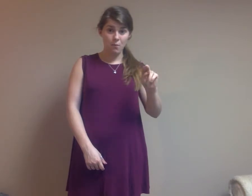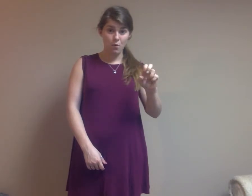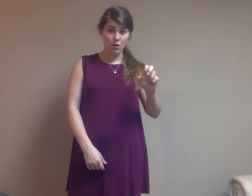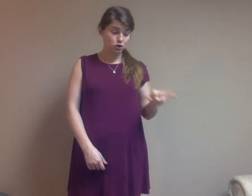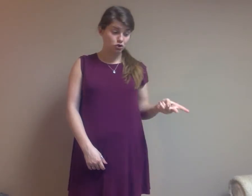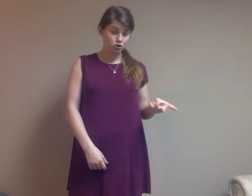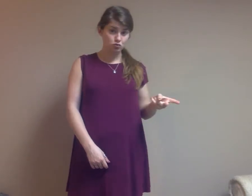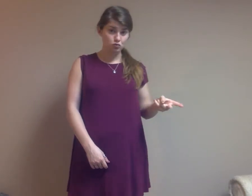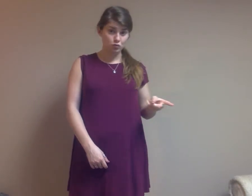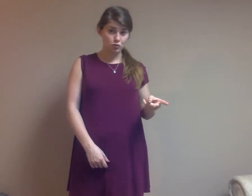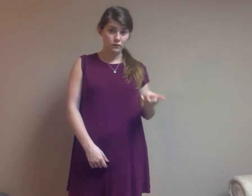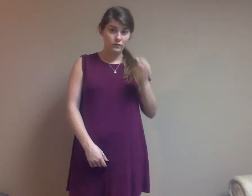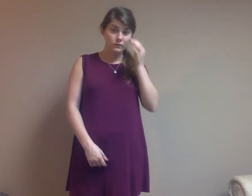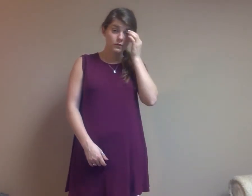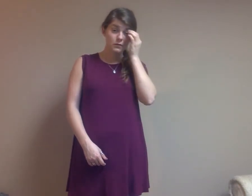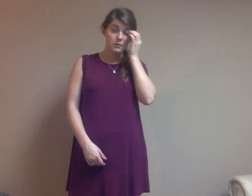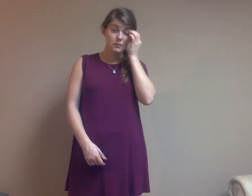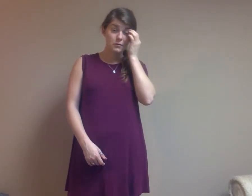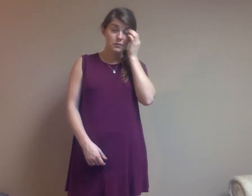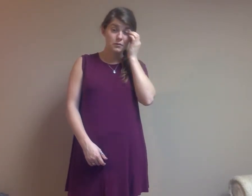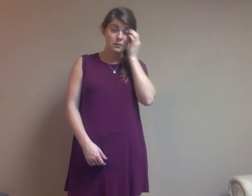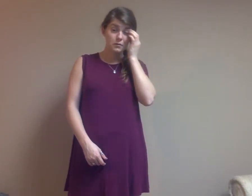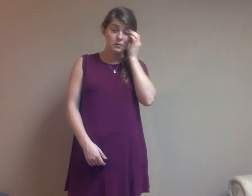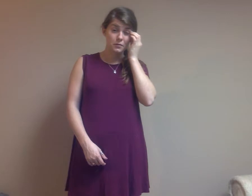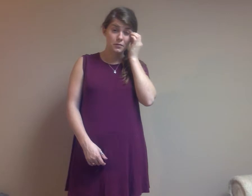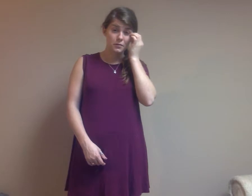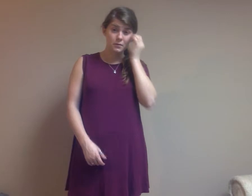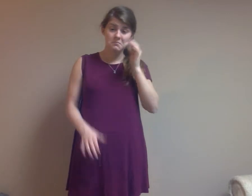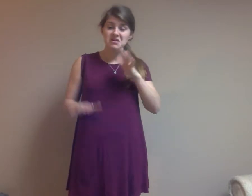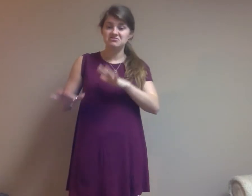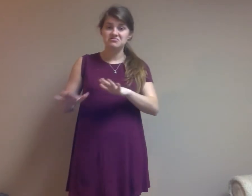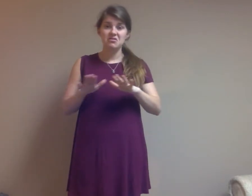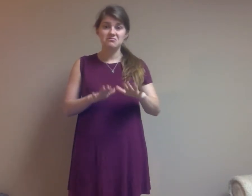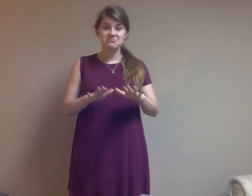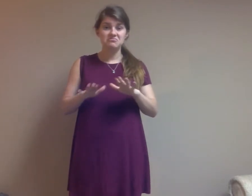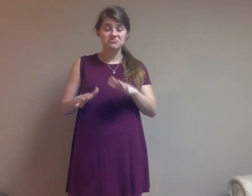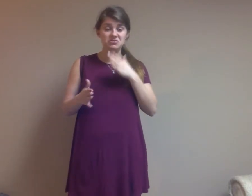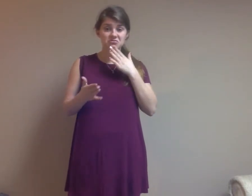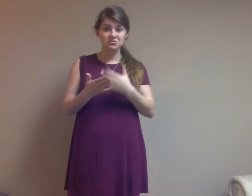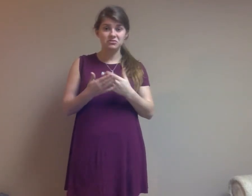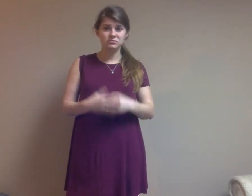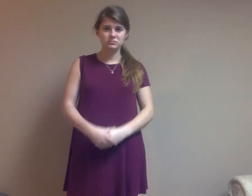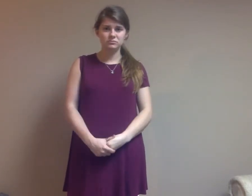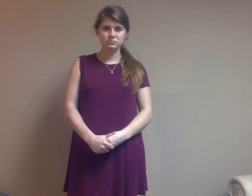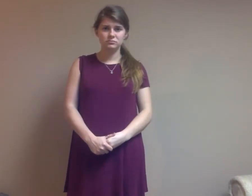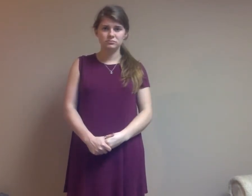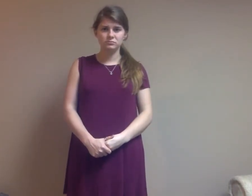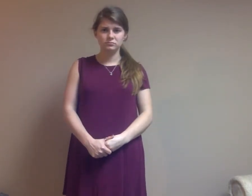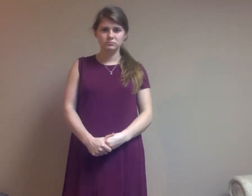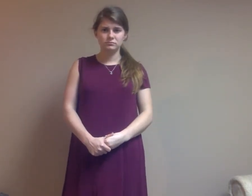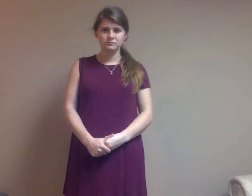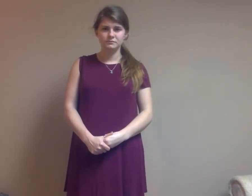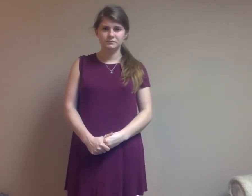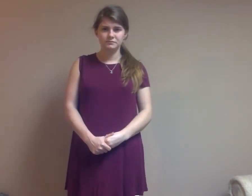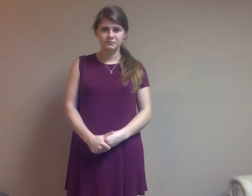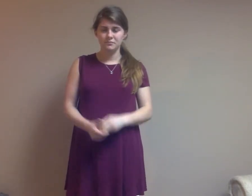they changed since the beginning of term? Well, I don't know so much, really. Well, now Caitlin says